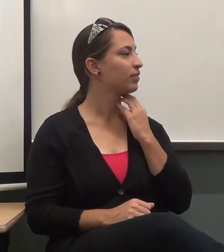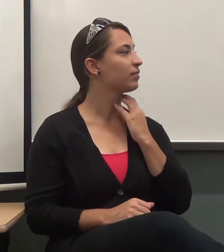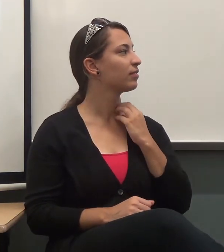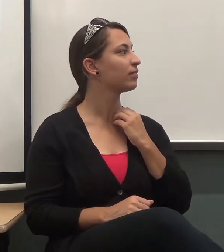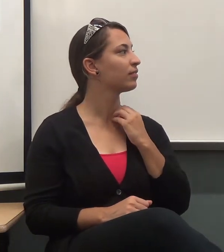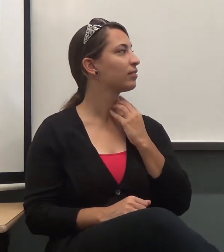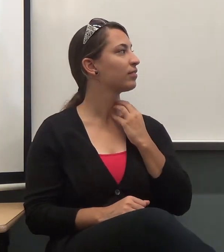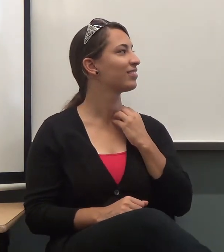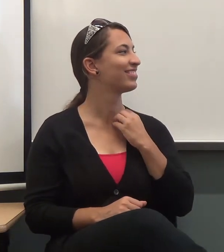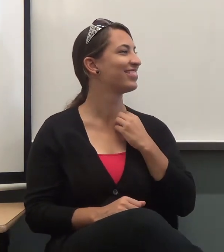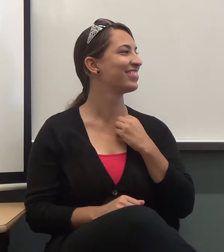Okay.